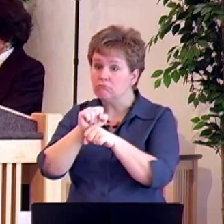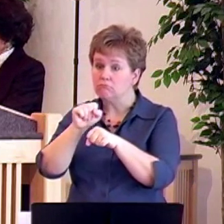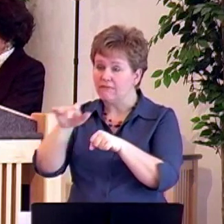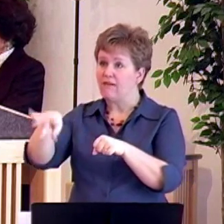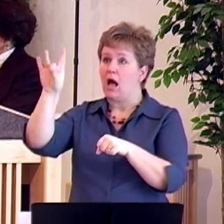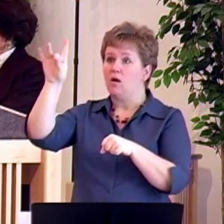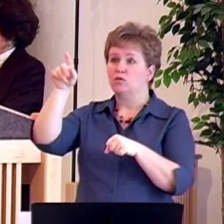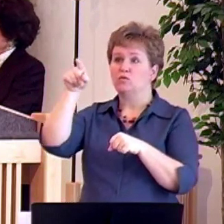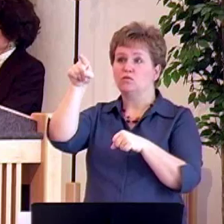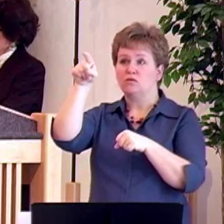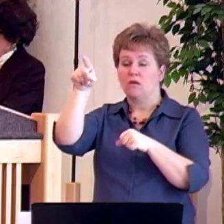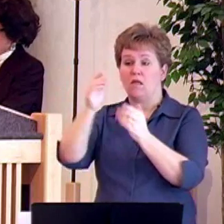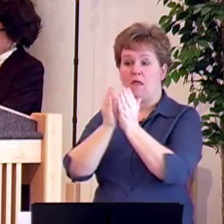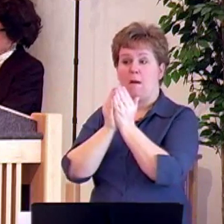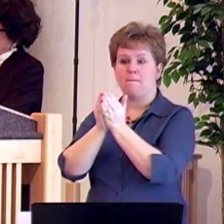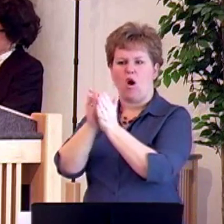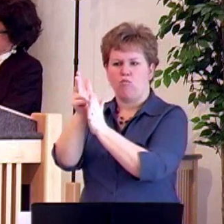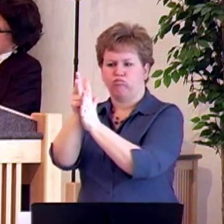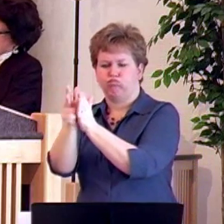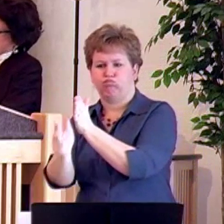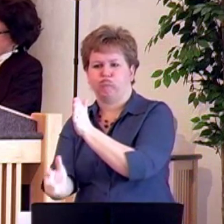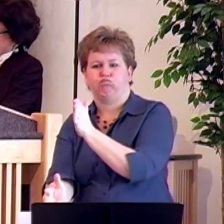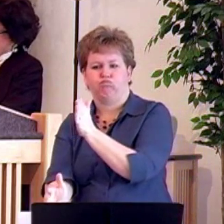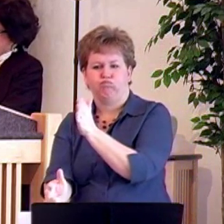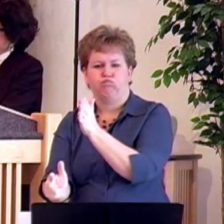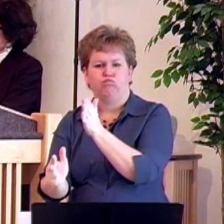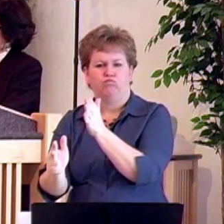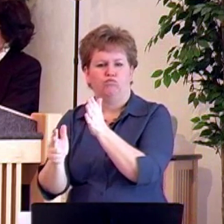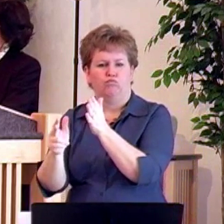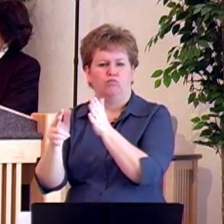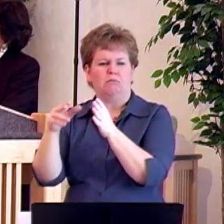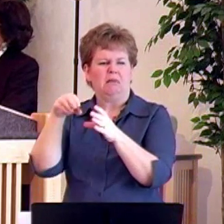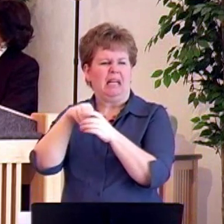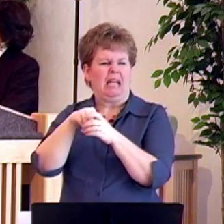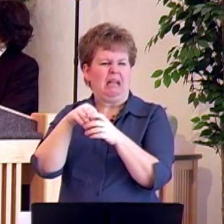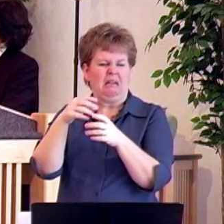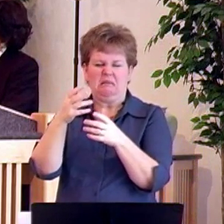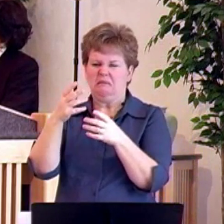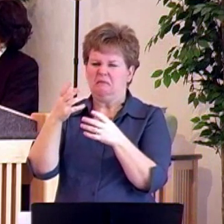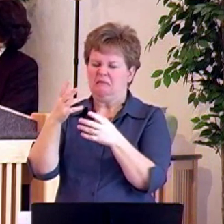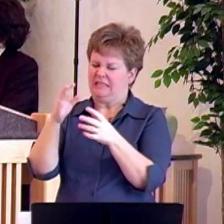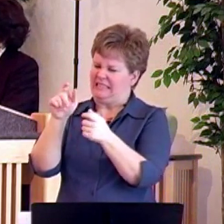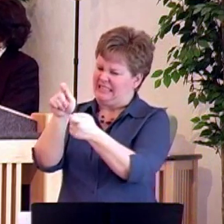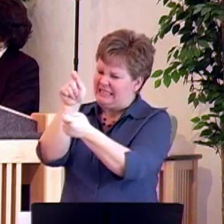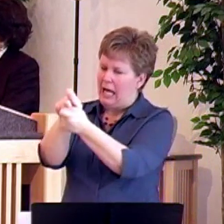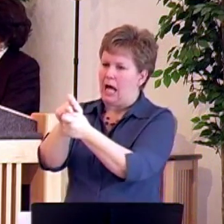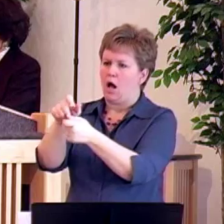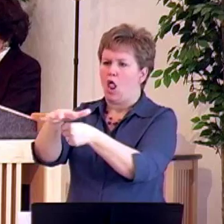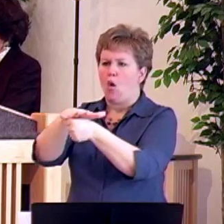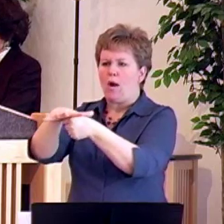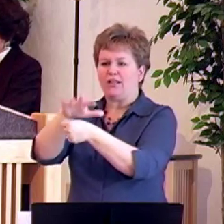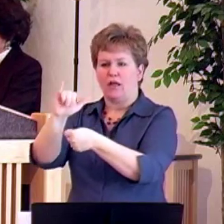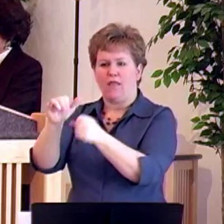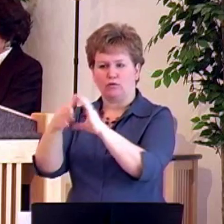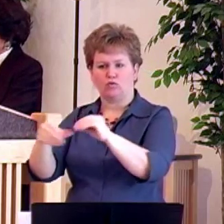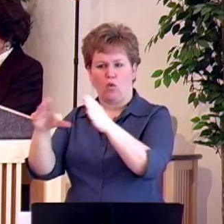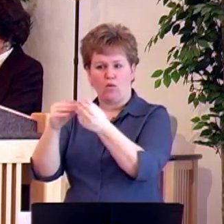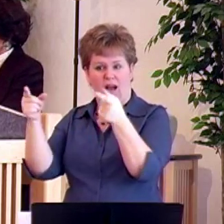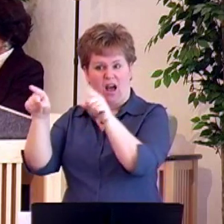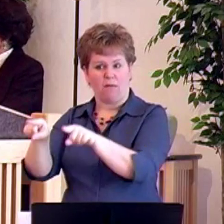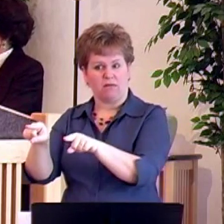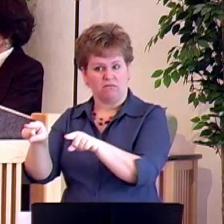low and the boat was submerged and partially preserved in almost the very location that this story took